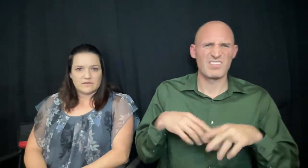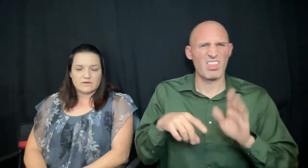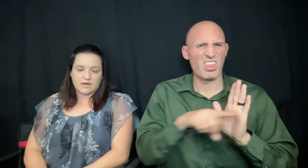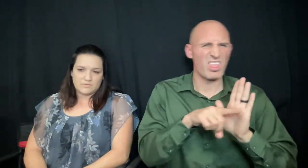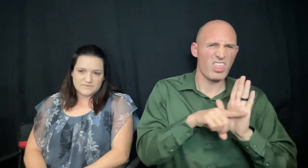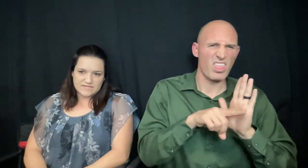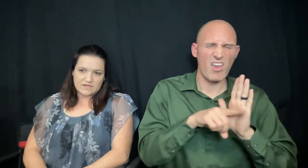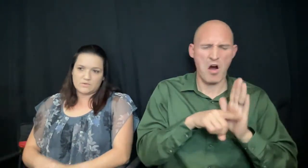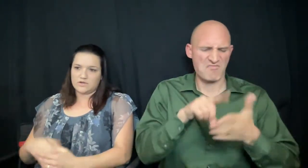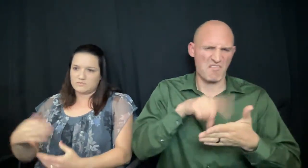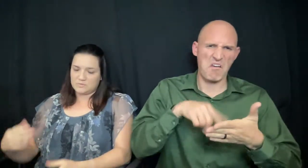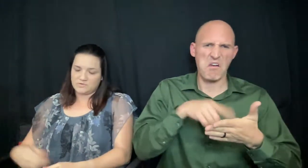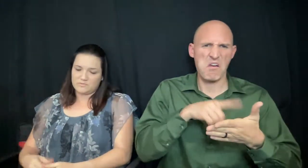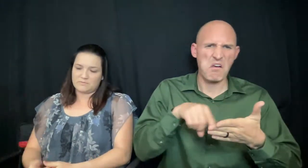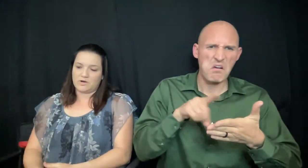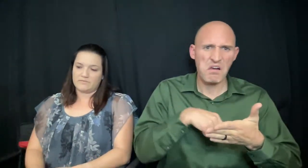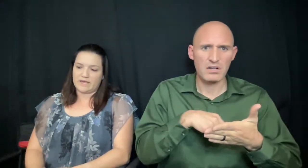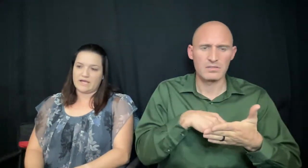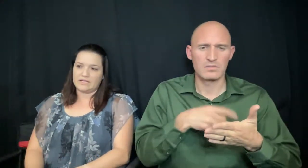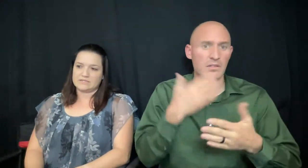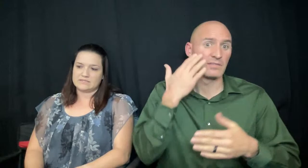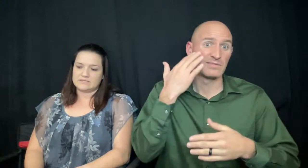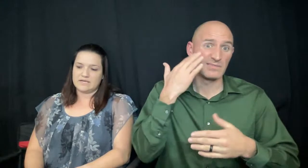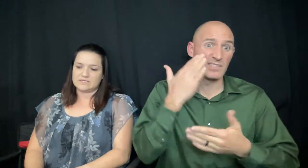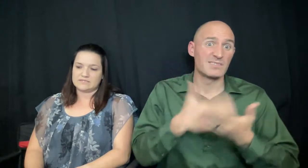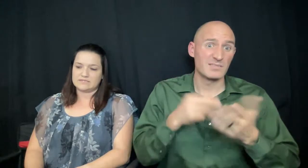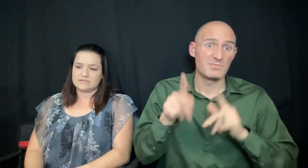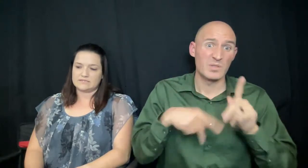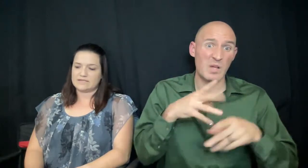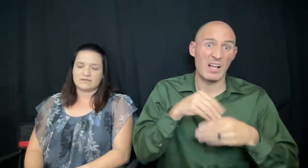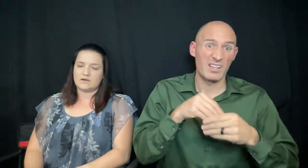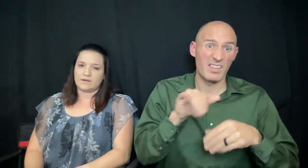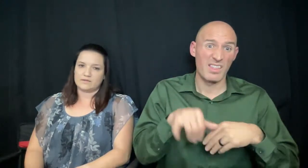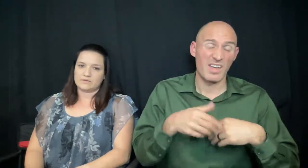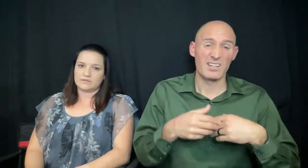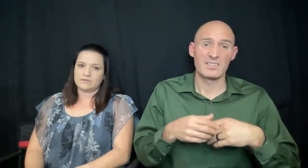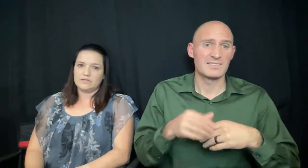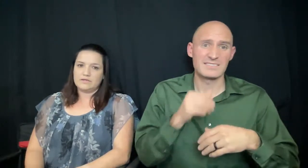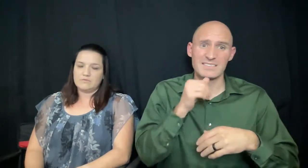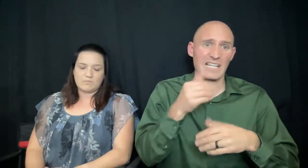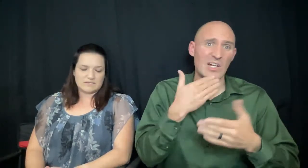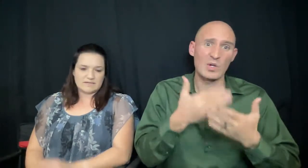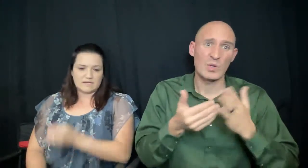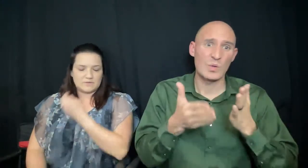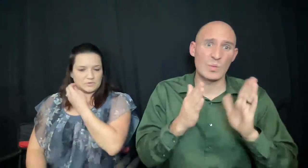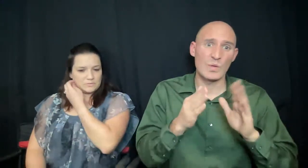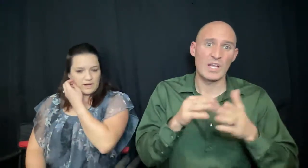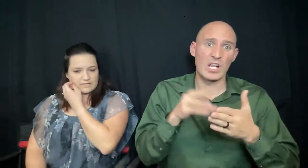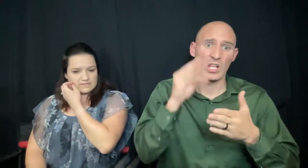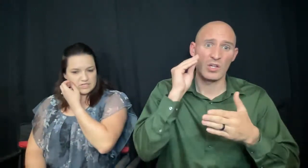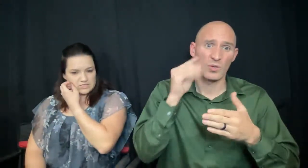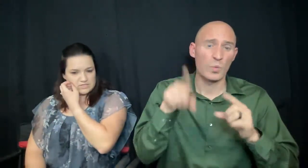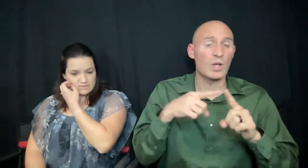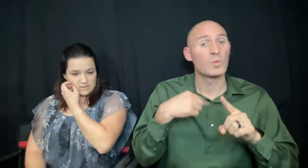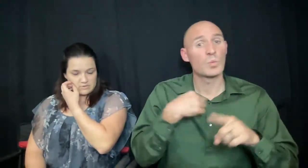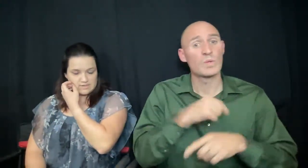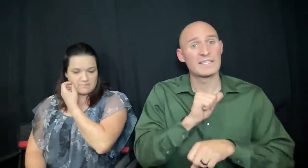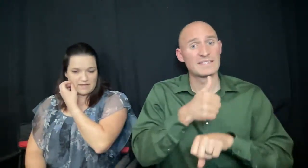We've seen it. We know people who've been a part of it, and that's not a way to learn. when we set up the group practice sessions, like Chris said, back in